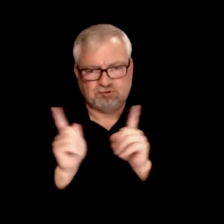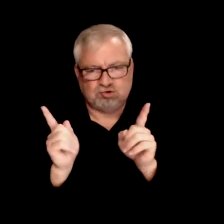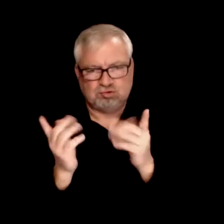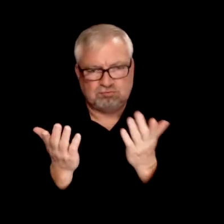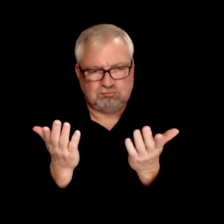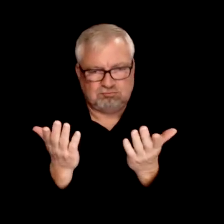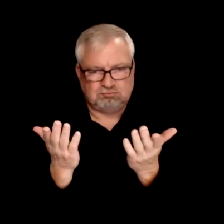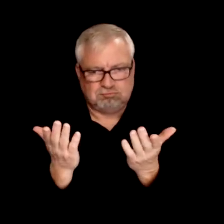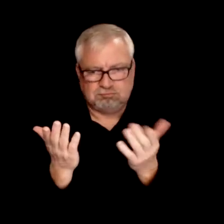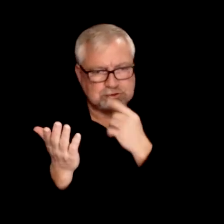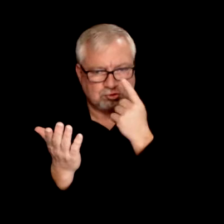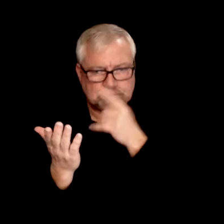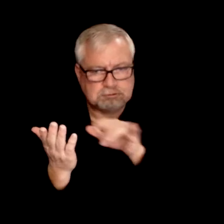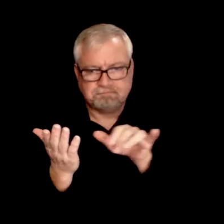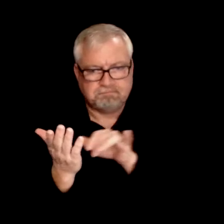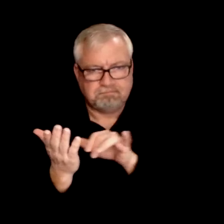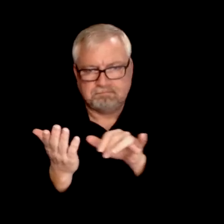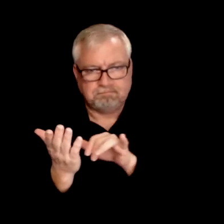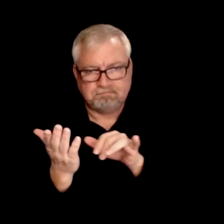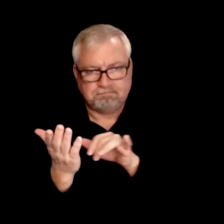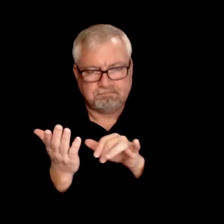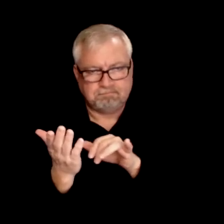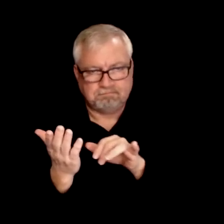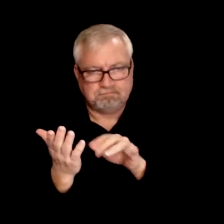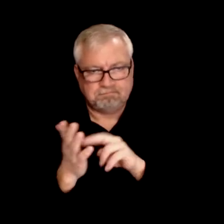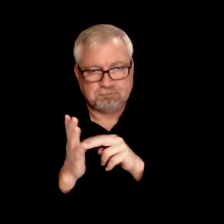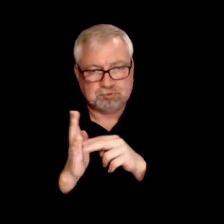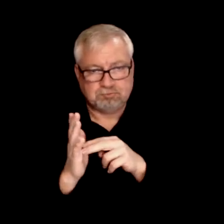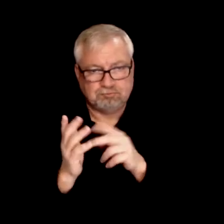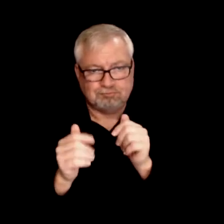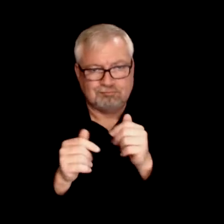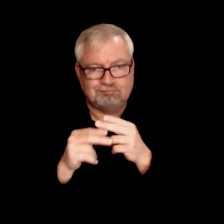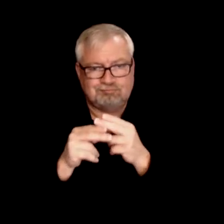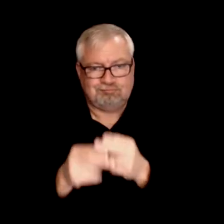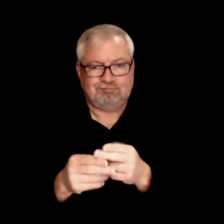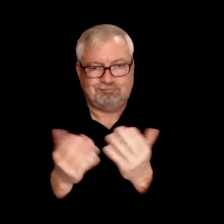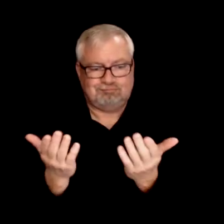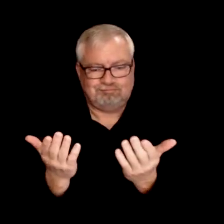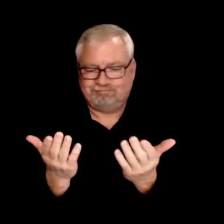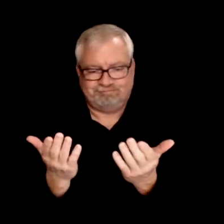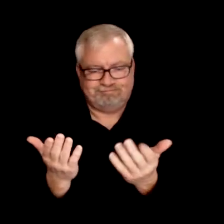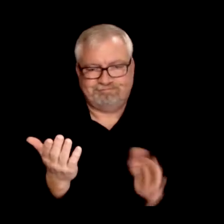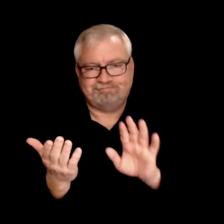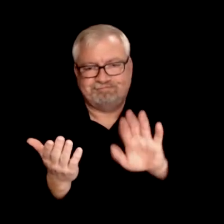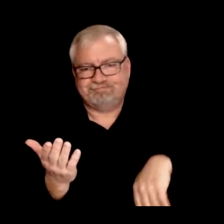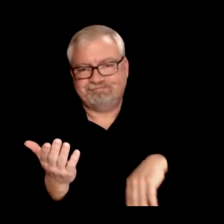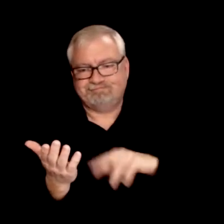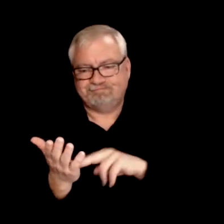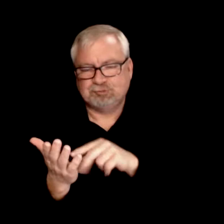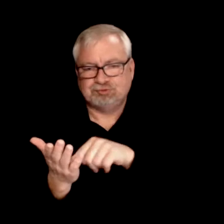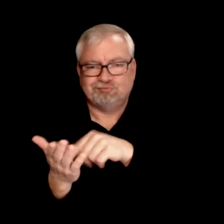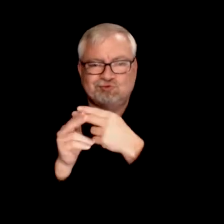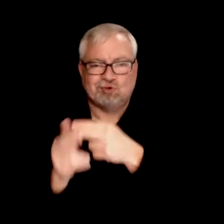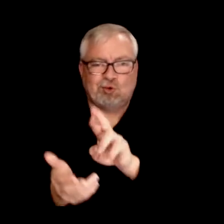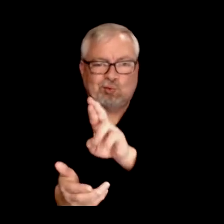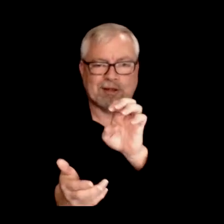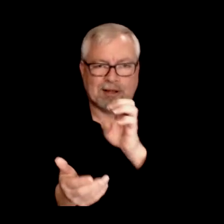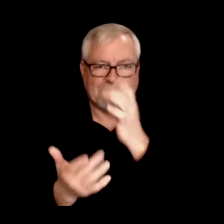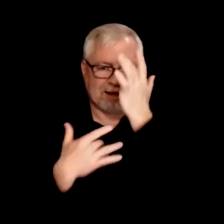different. The whole genome sequence is different from the first illness. And so that's something that is not